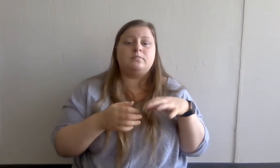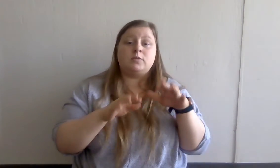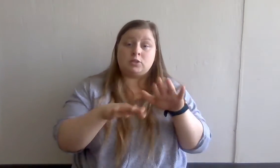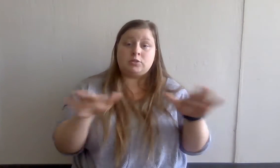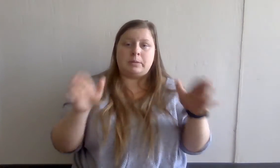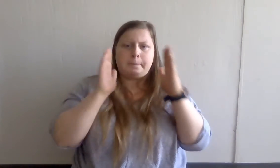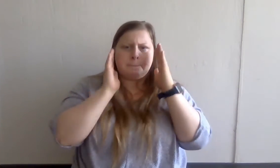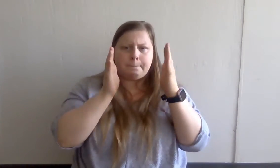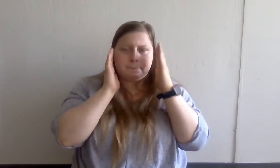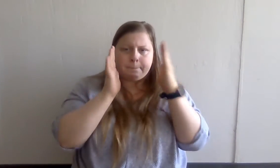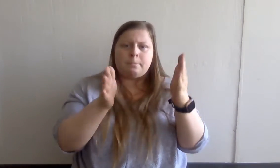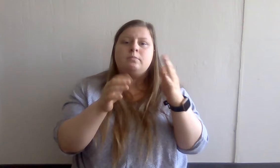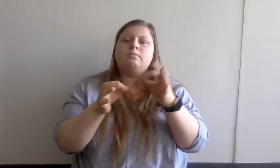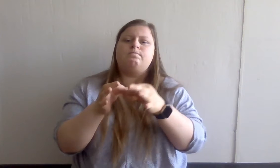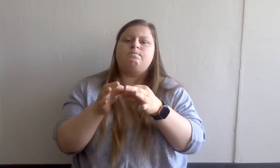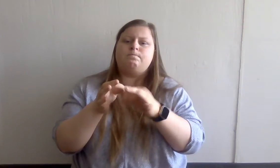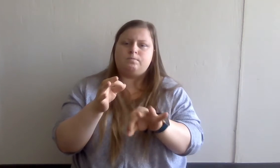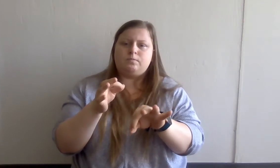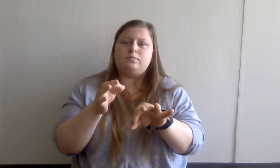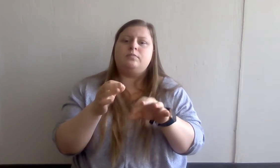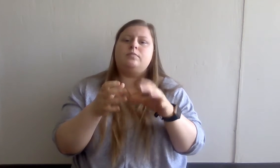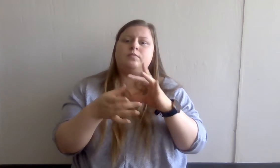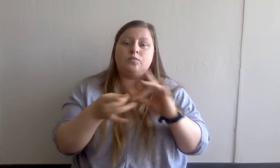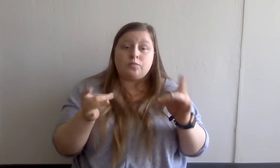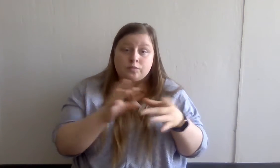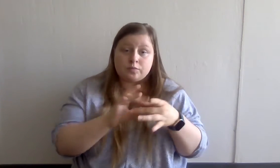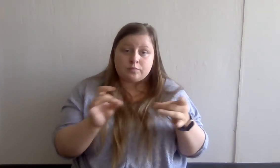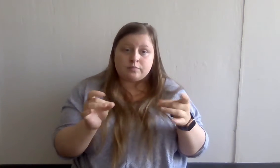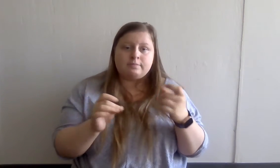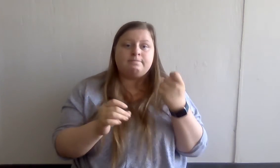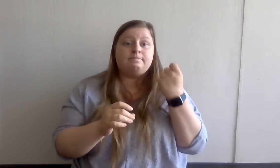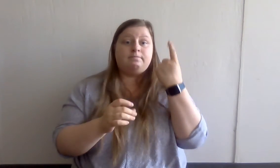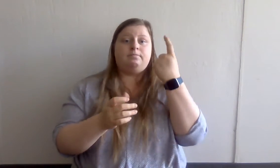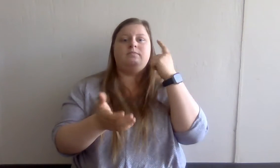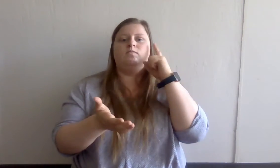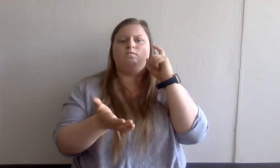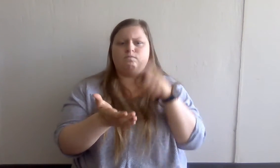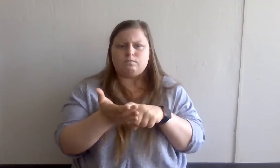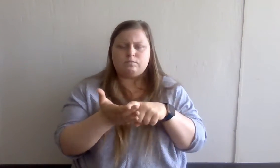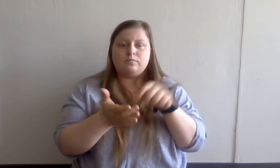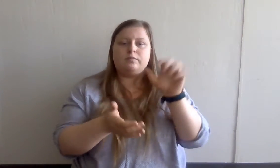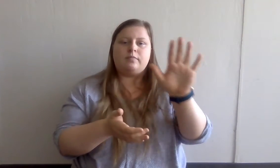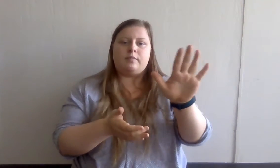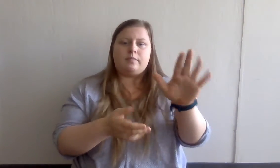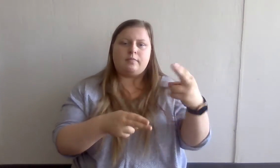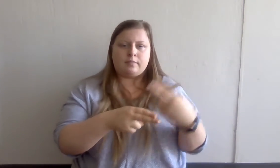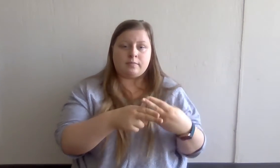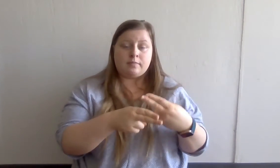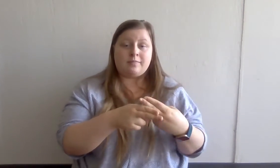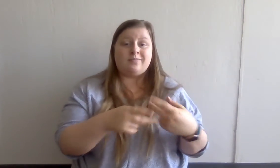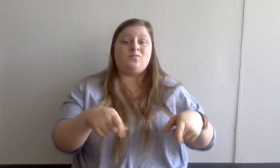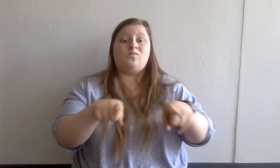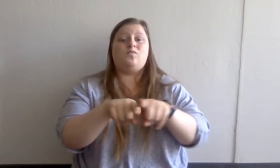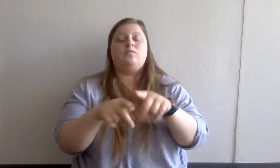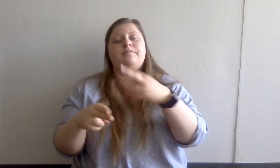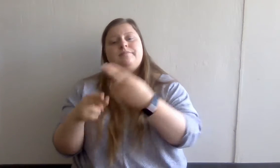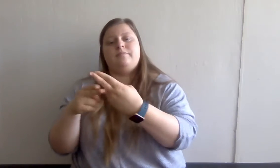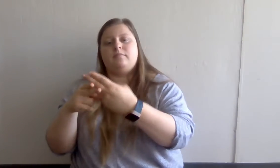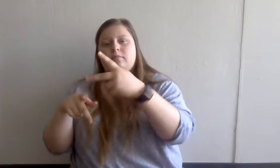"Sit," and "What's that?" They pay attention to simple stories and recognize their name as well as